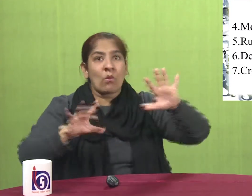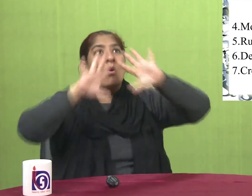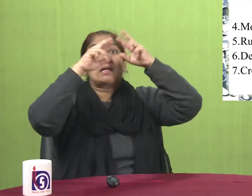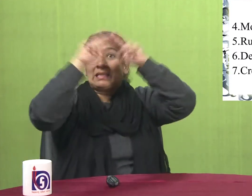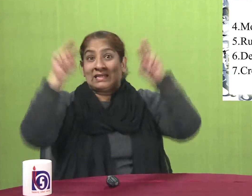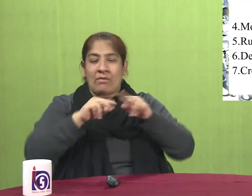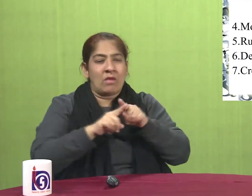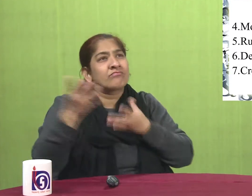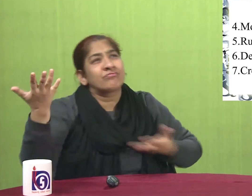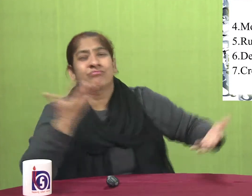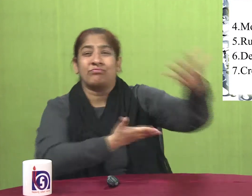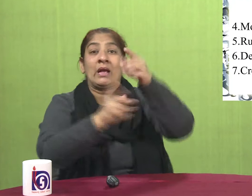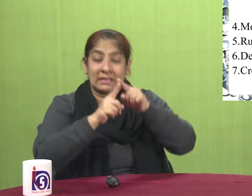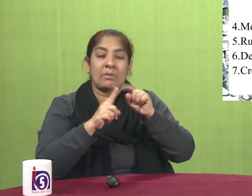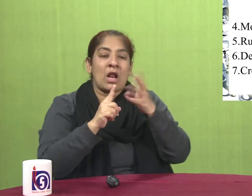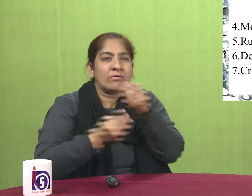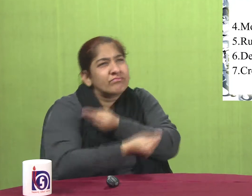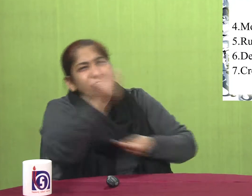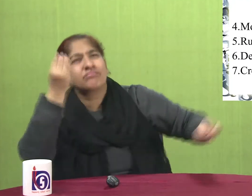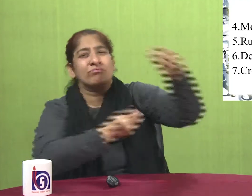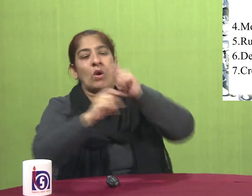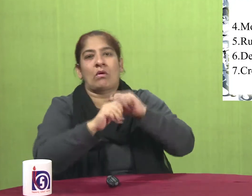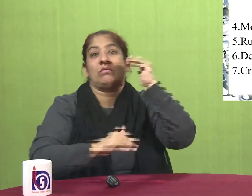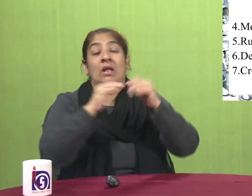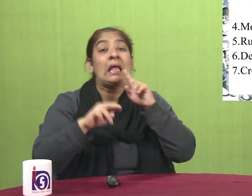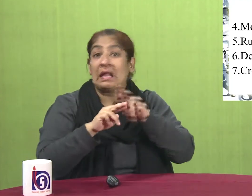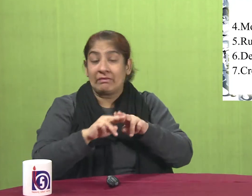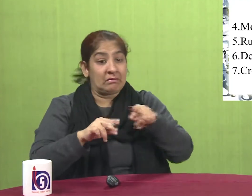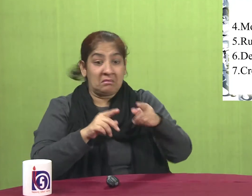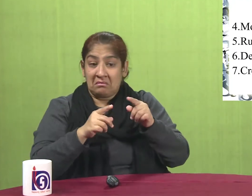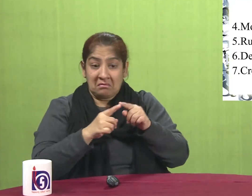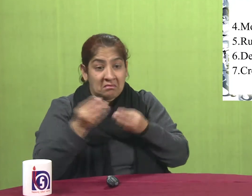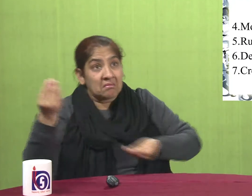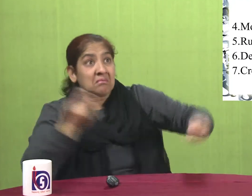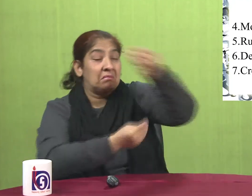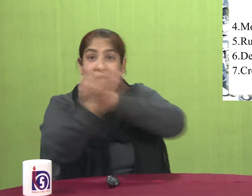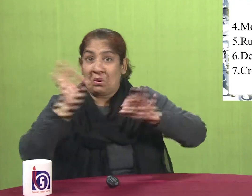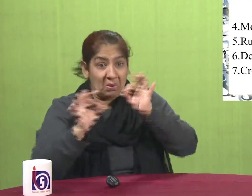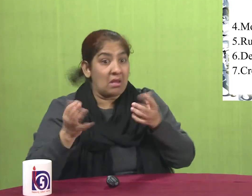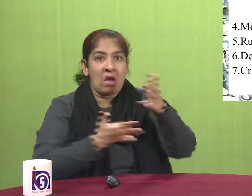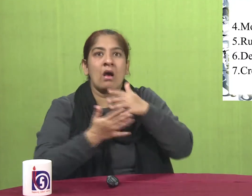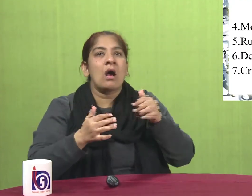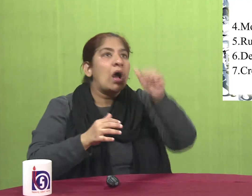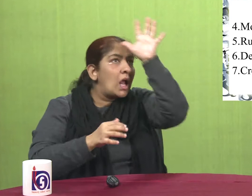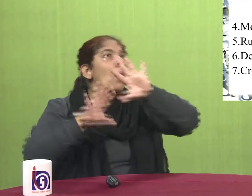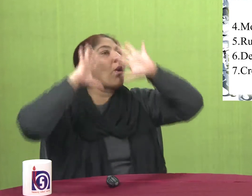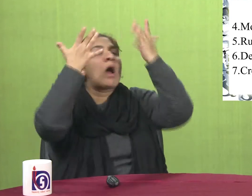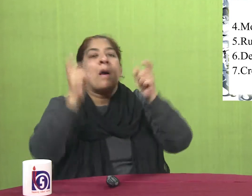economy. With more and more bank accounts in the bank gives a better